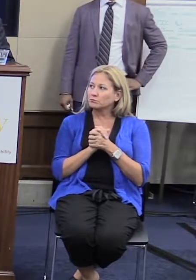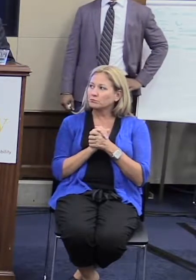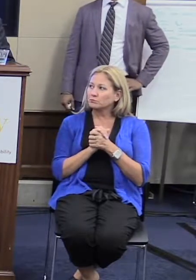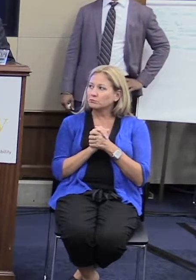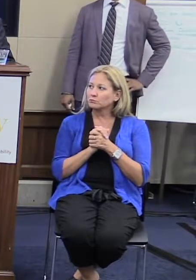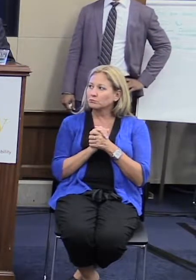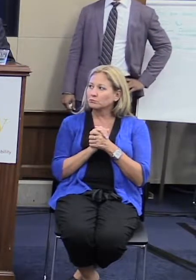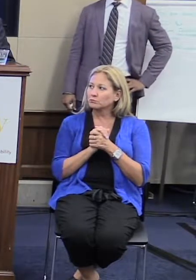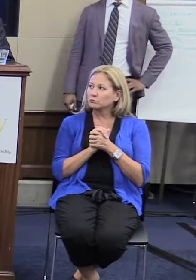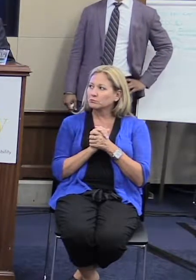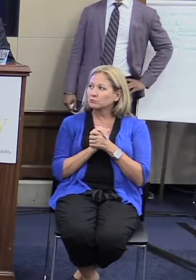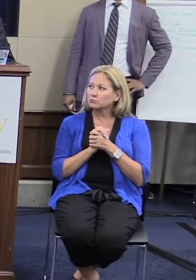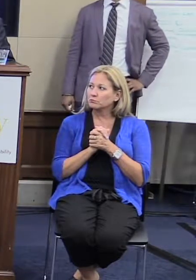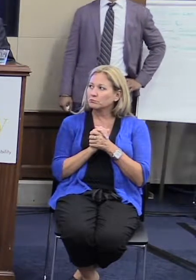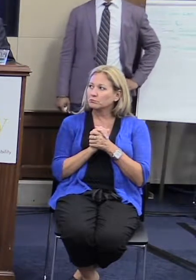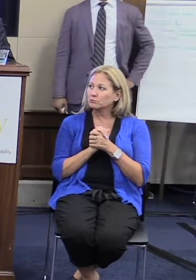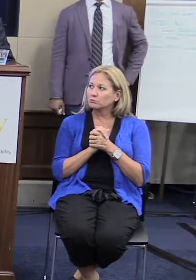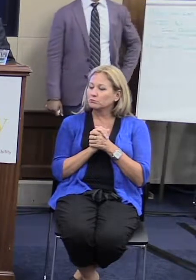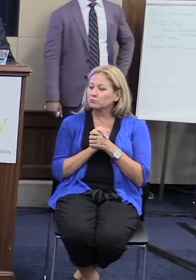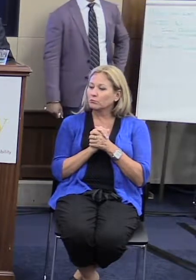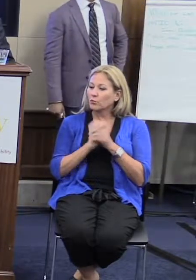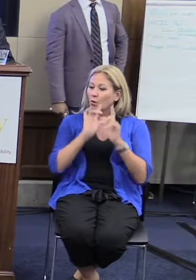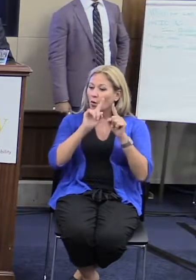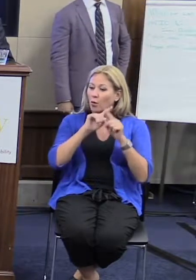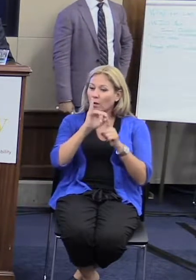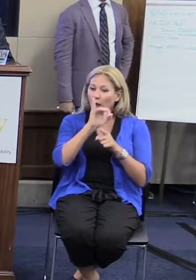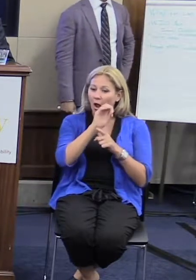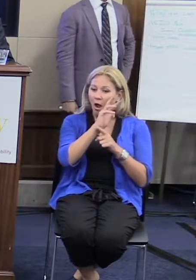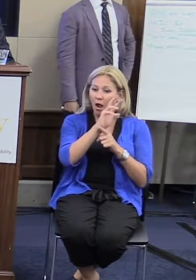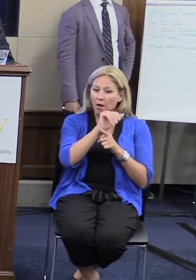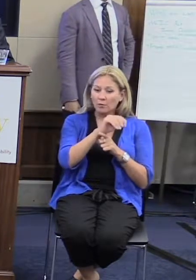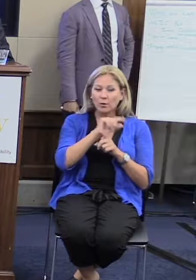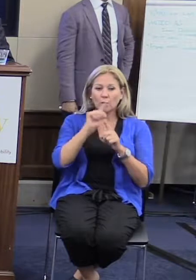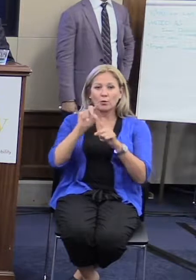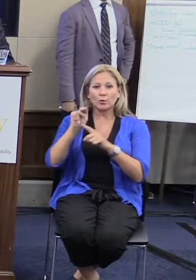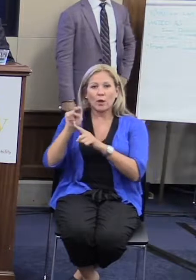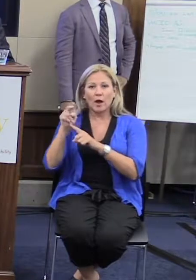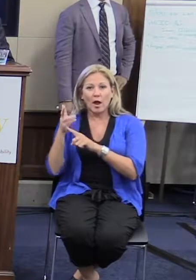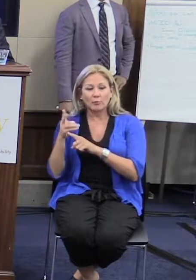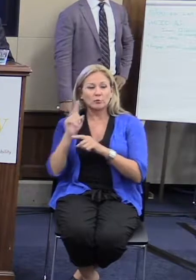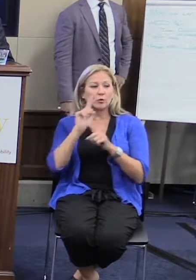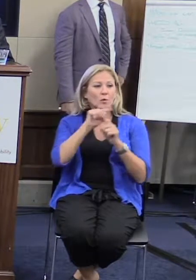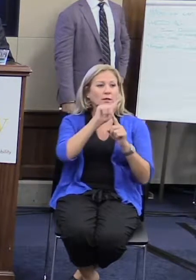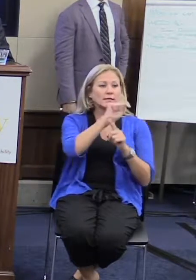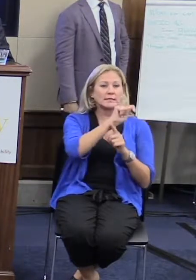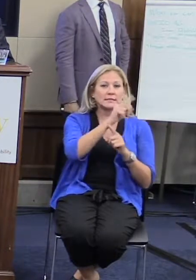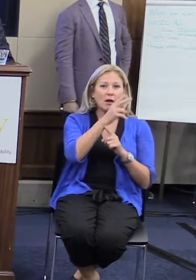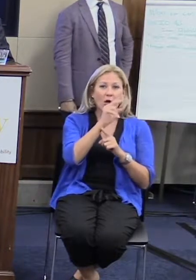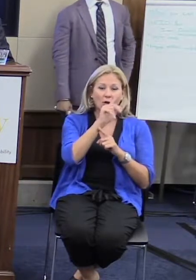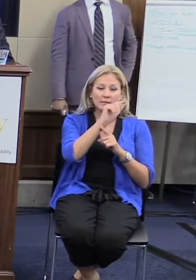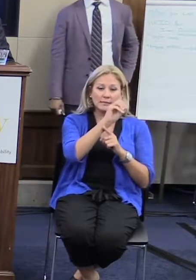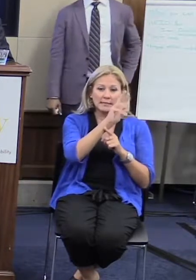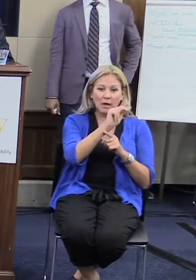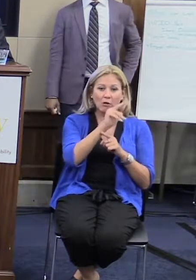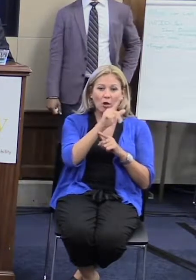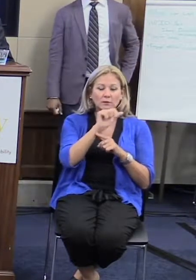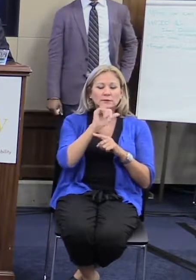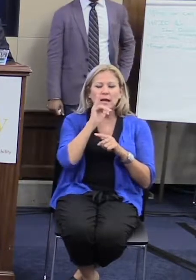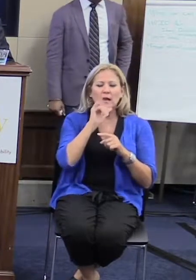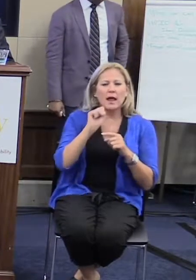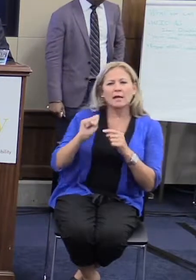And literally going to Iowa and New Hampshire and going to the town halls, not as press, but as